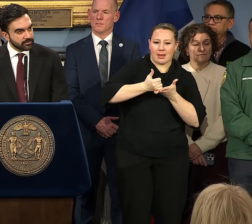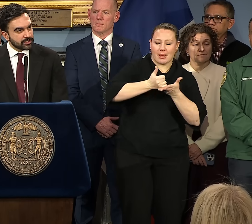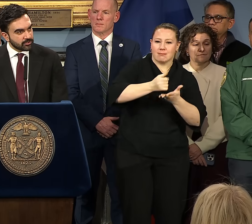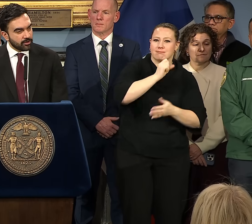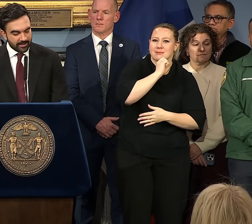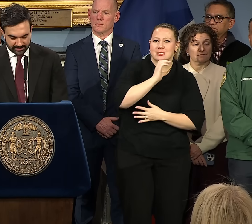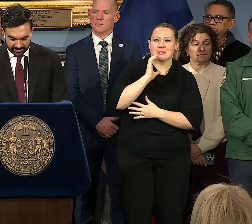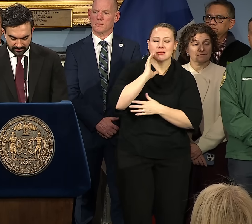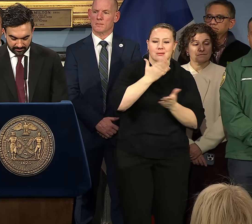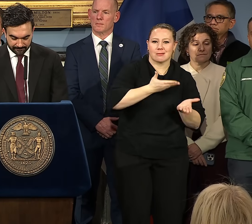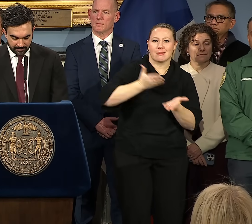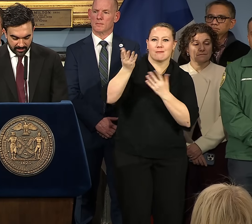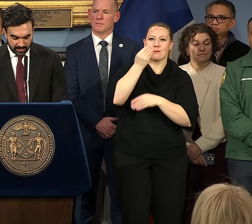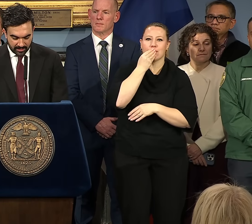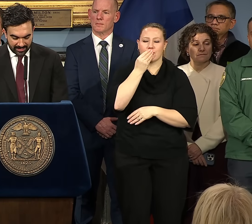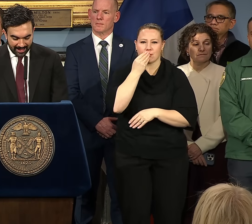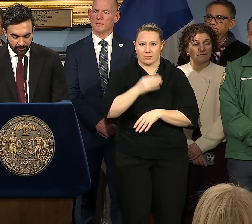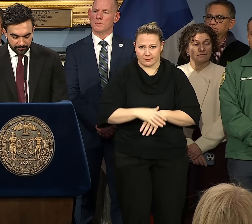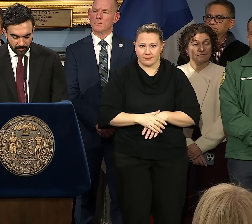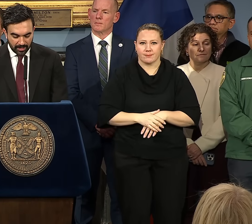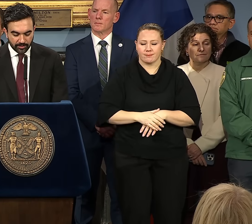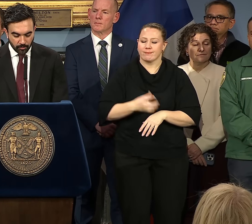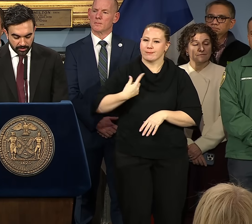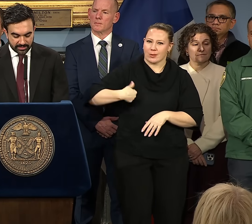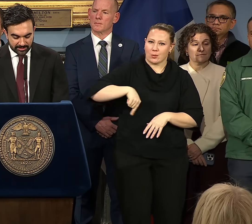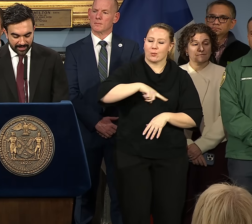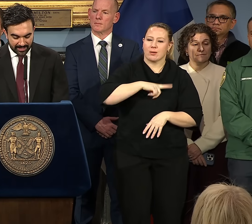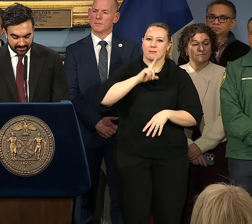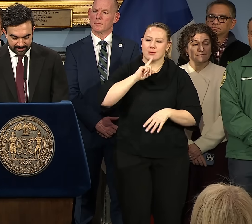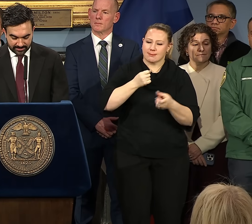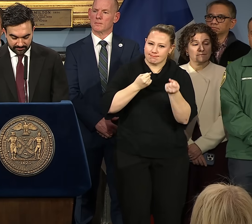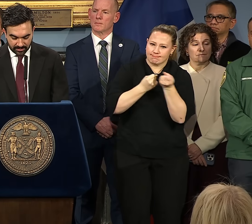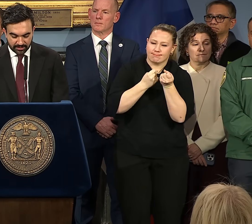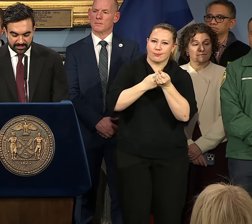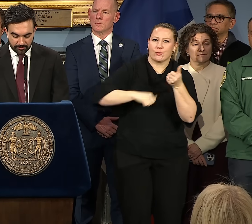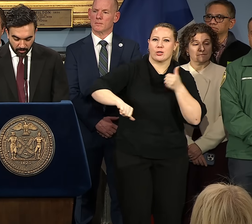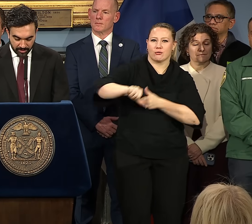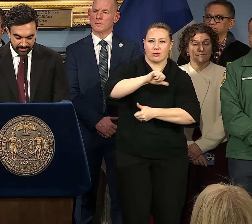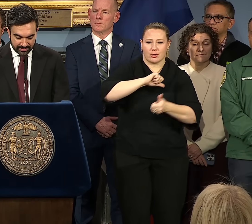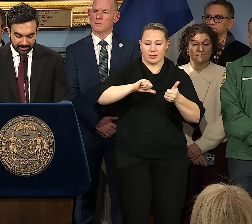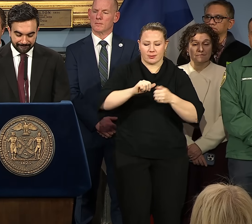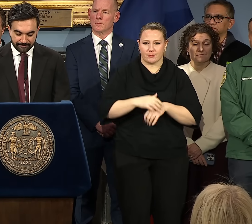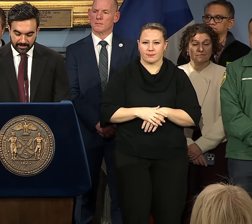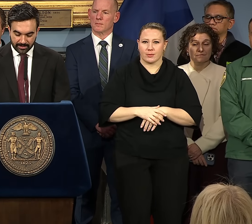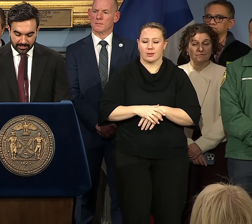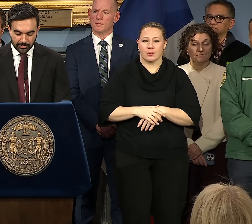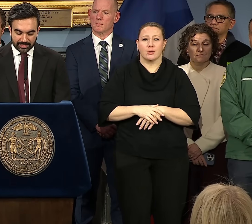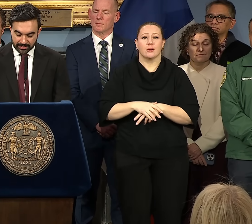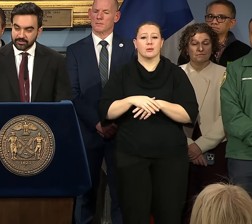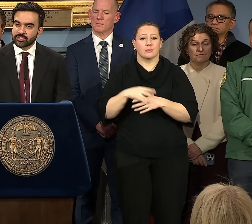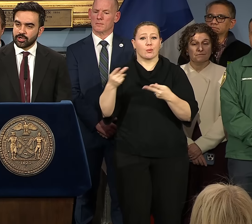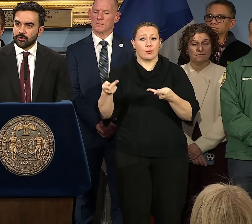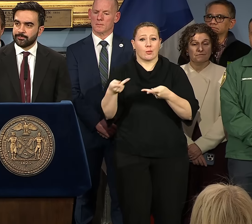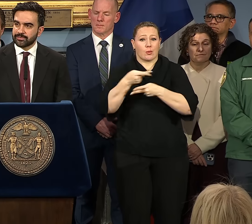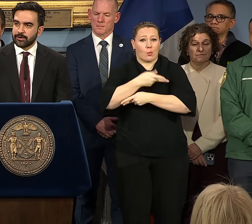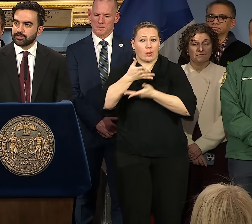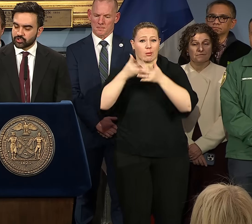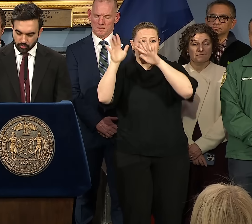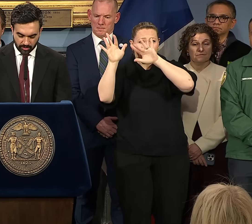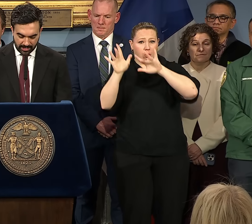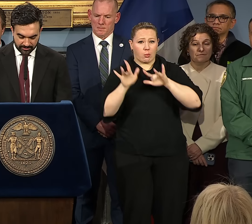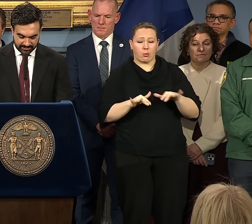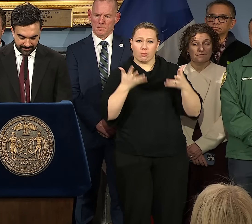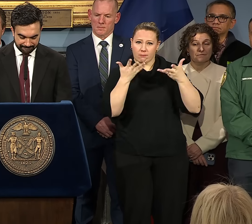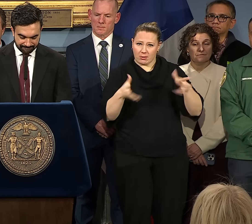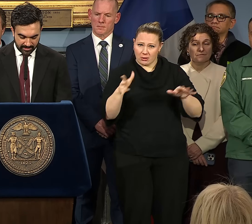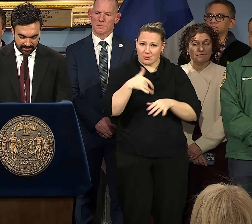we rode this storm out together. Now, while the worst is behind us, there is still more to be done as we clear the snow and